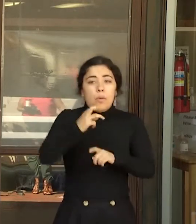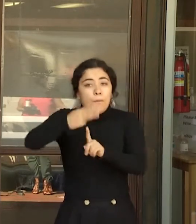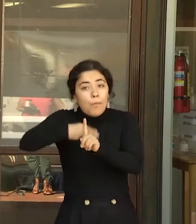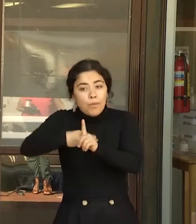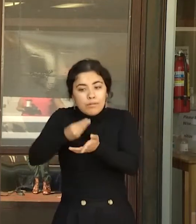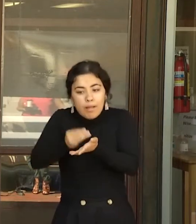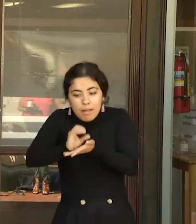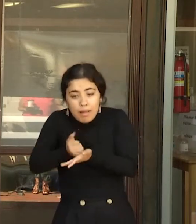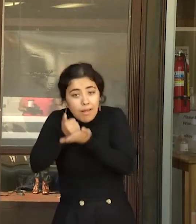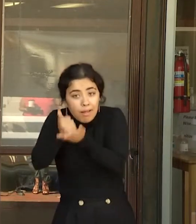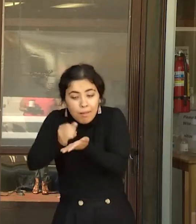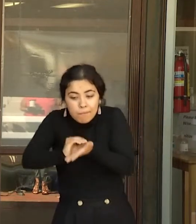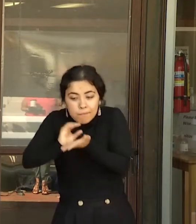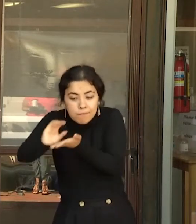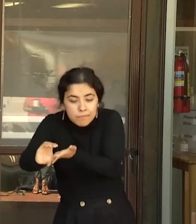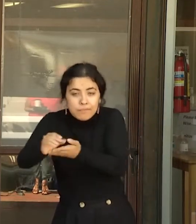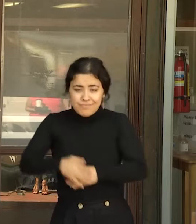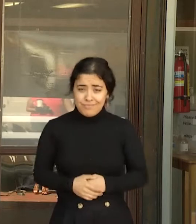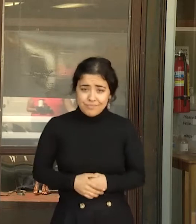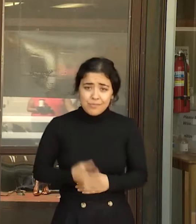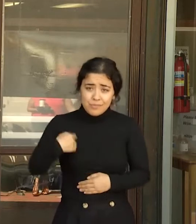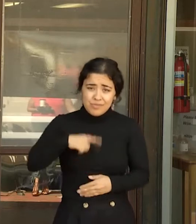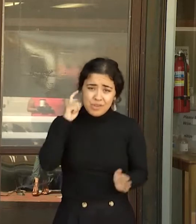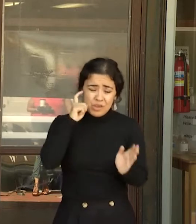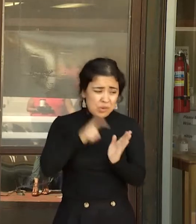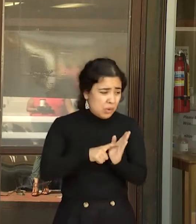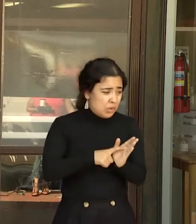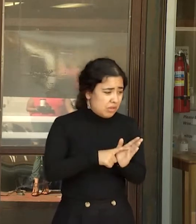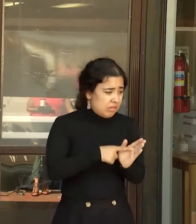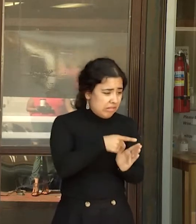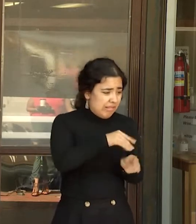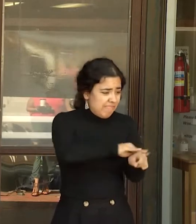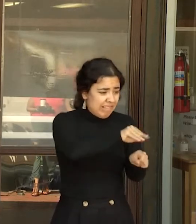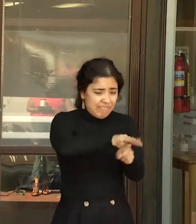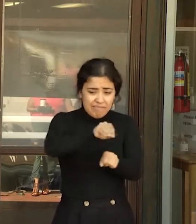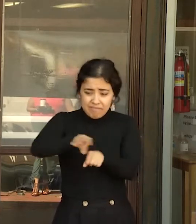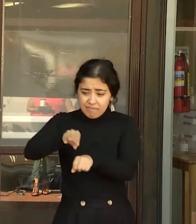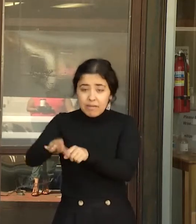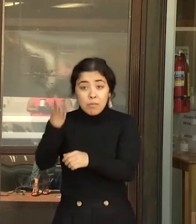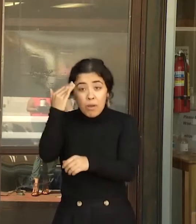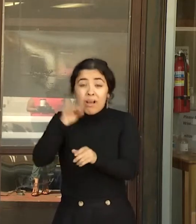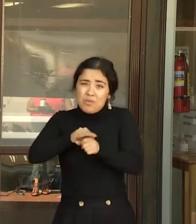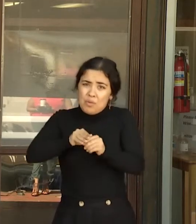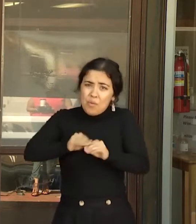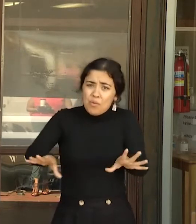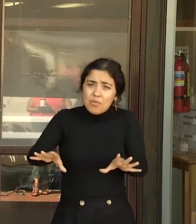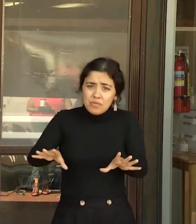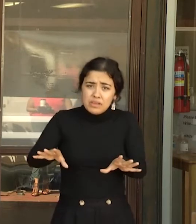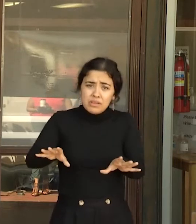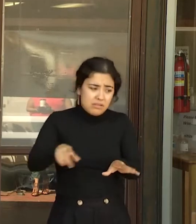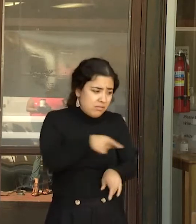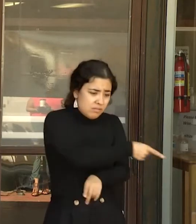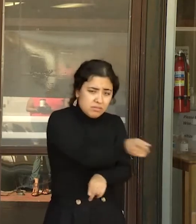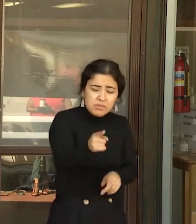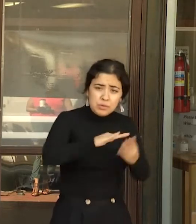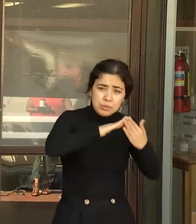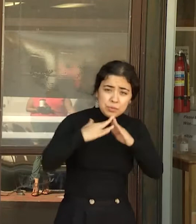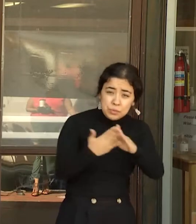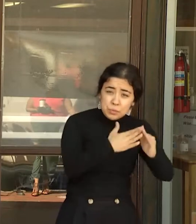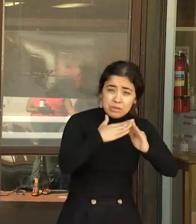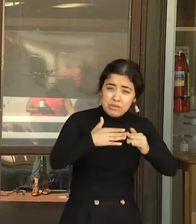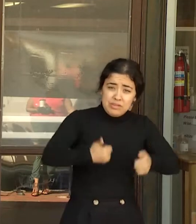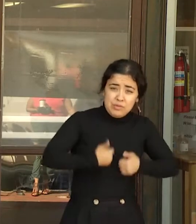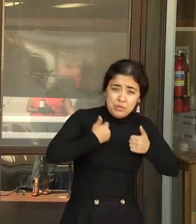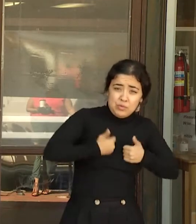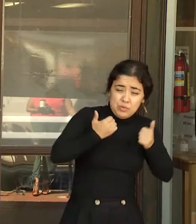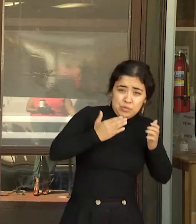has been seeing in the past few months due to COVID as a crippling effect to communities and residents